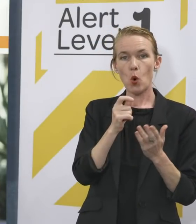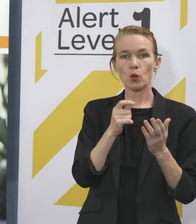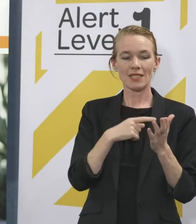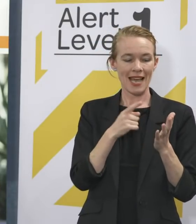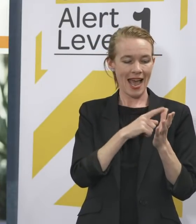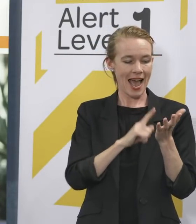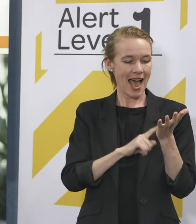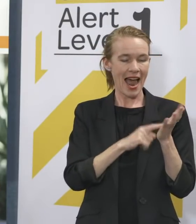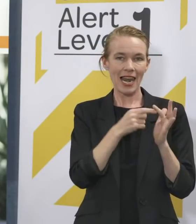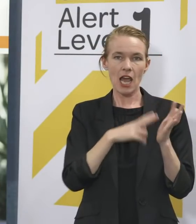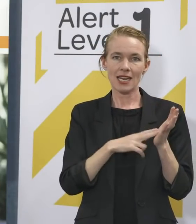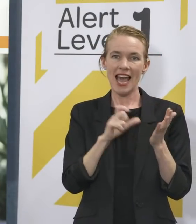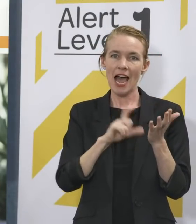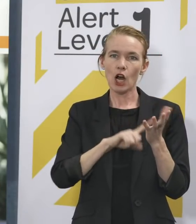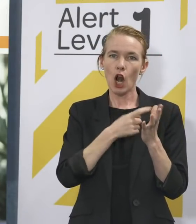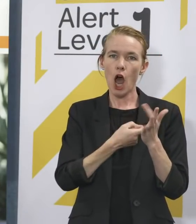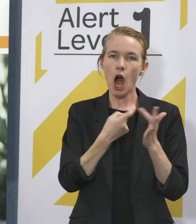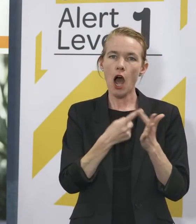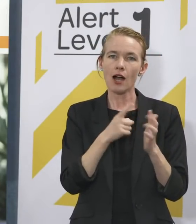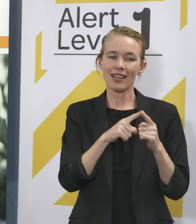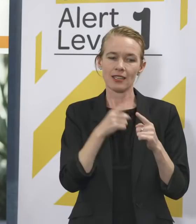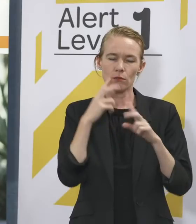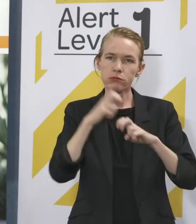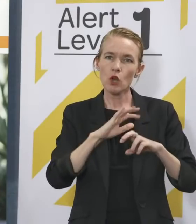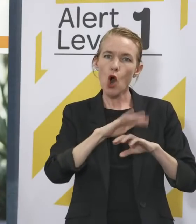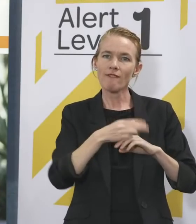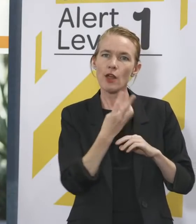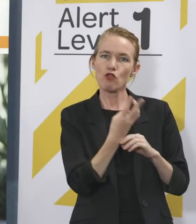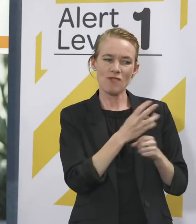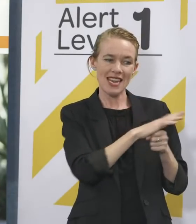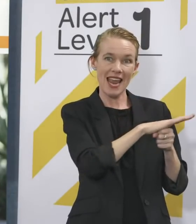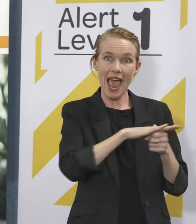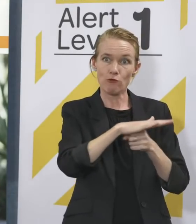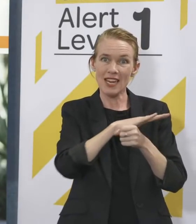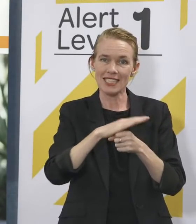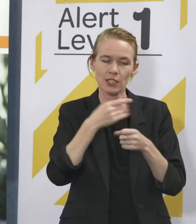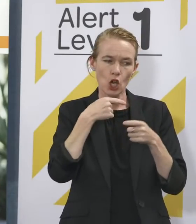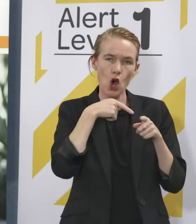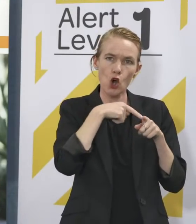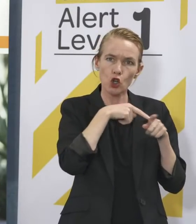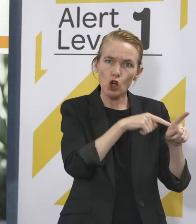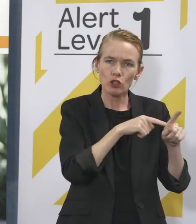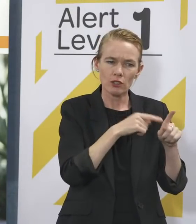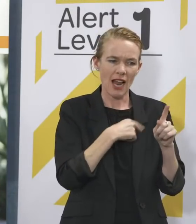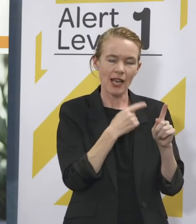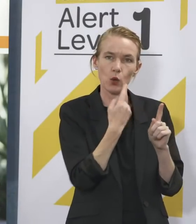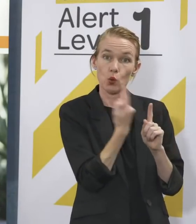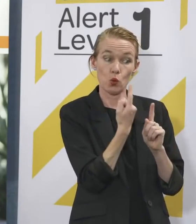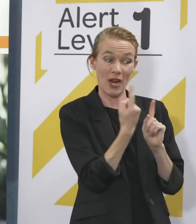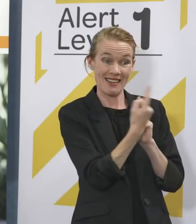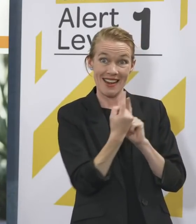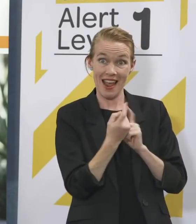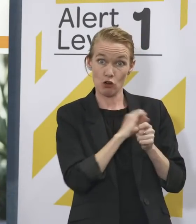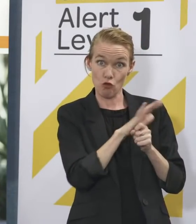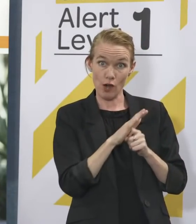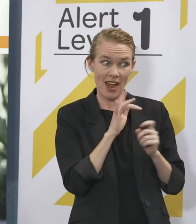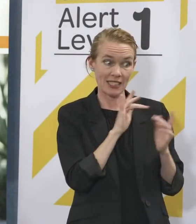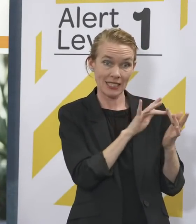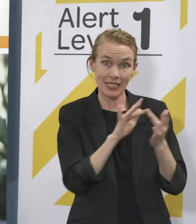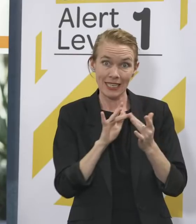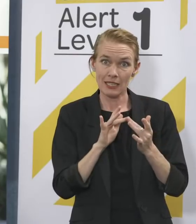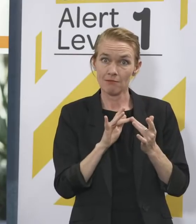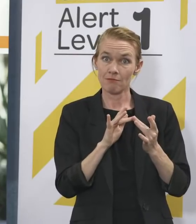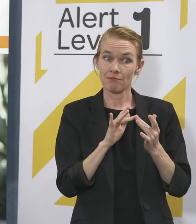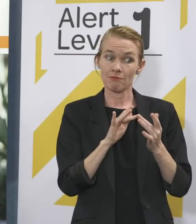significant issues with how clusters were identified within the system. Does that remain a risk? It doesn't remain a risk because we now